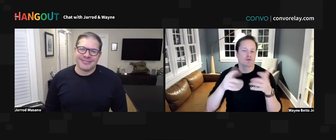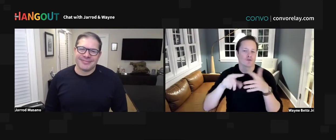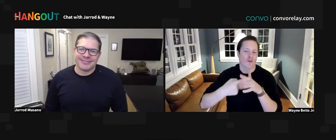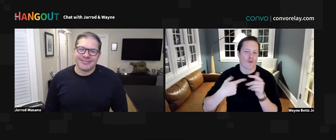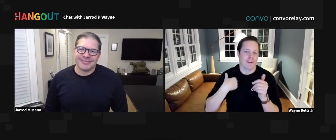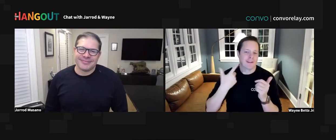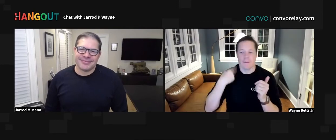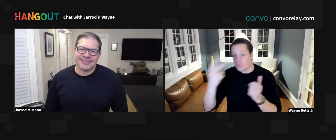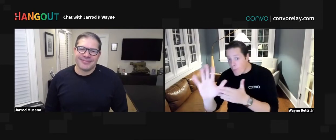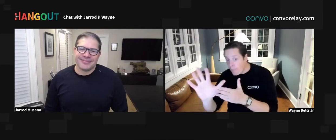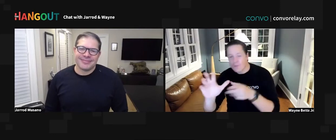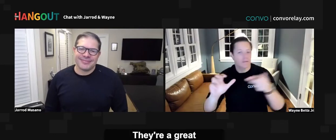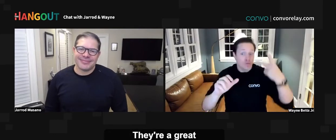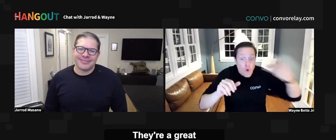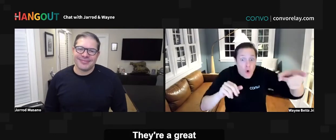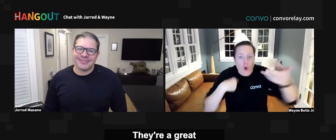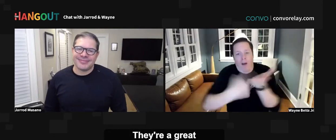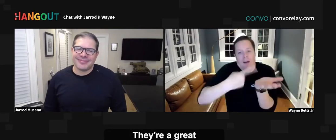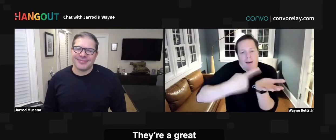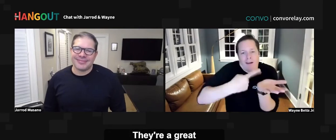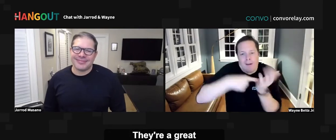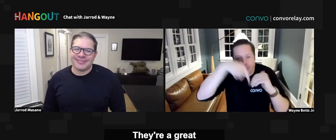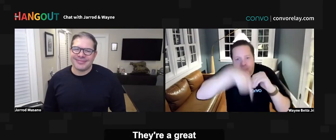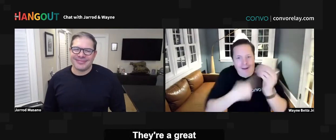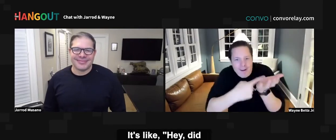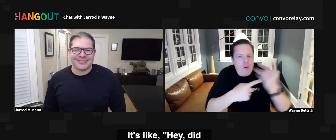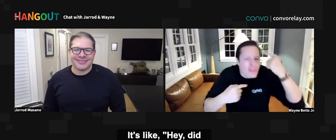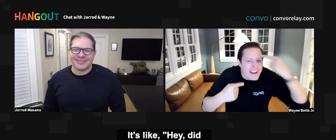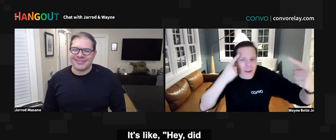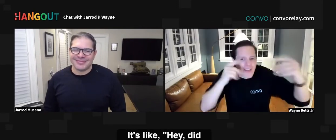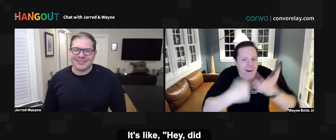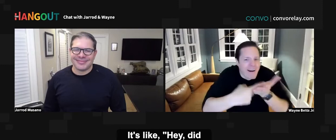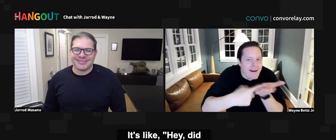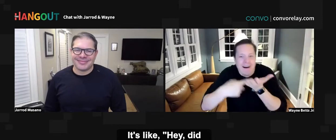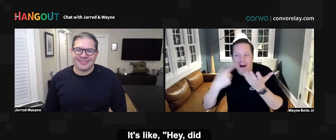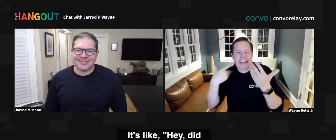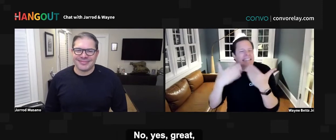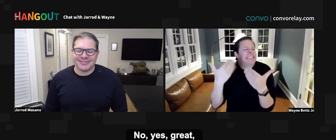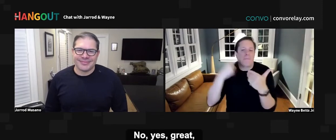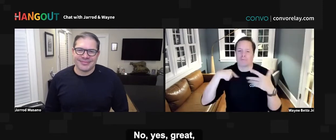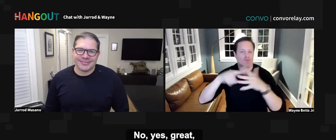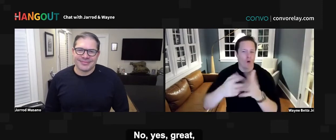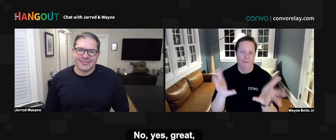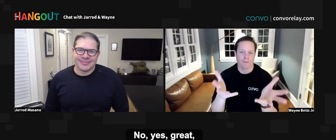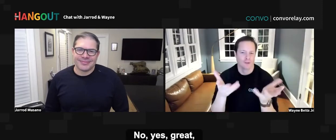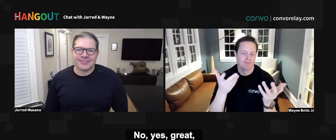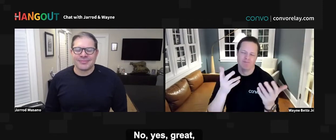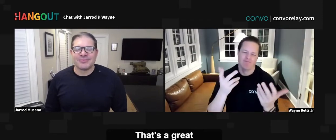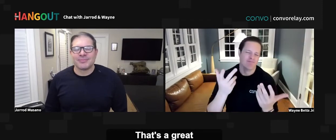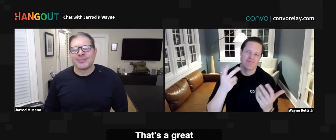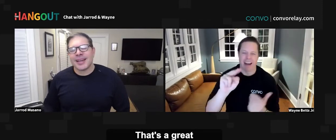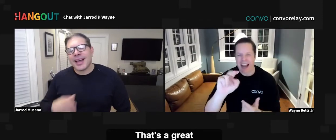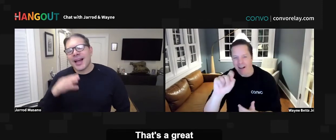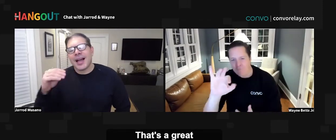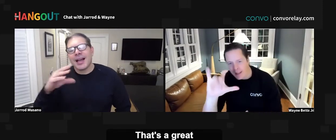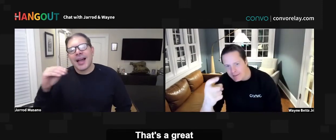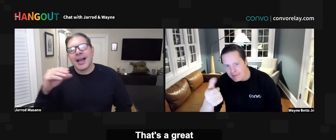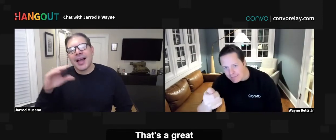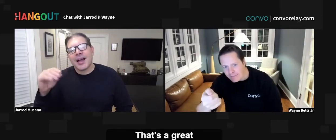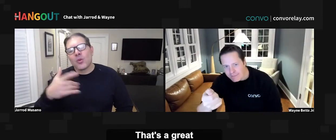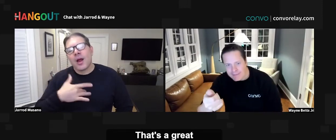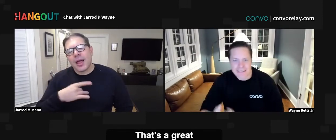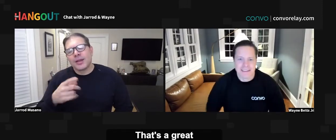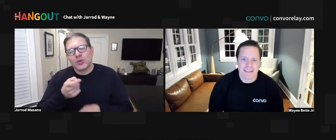Movies. They're good. They're a great conversation starter, right? It's like, hey, did you see this movie? No? Yes? Great. Let's talk about it. That's a